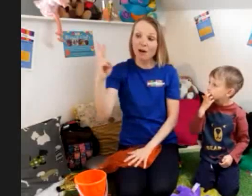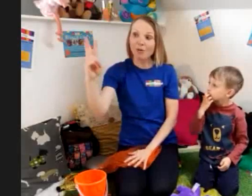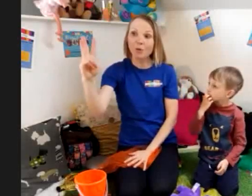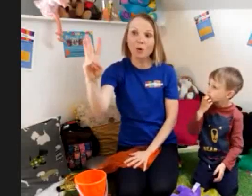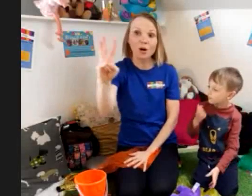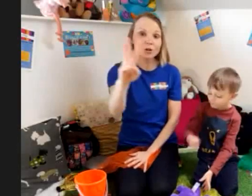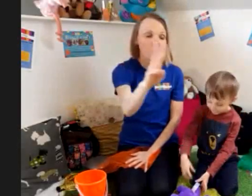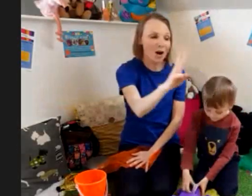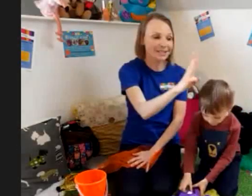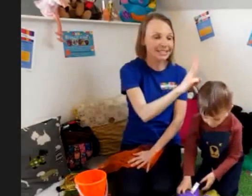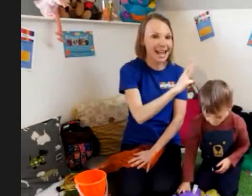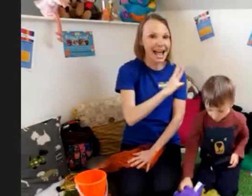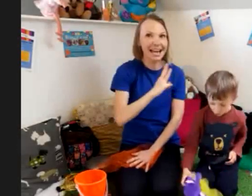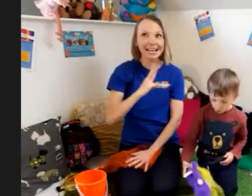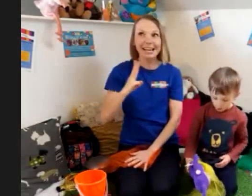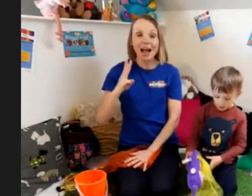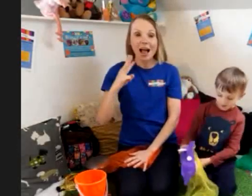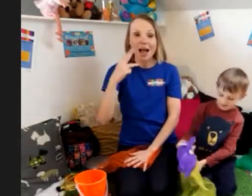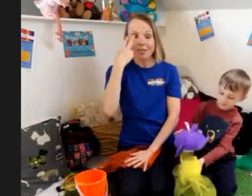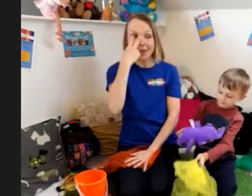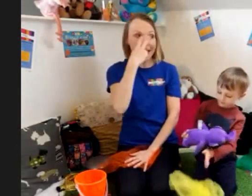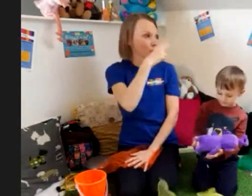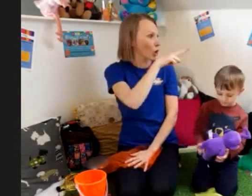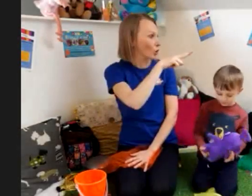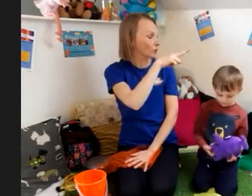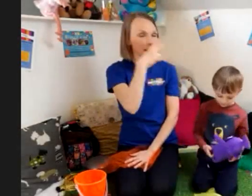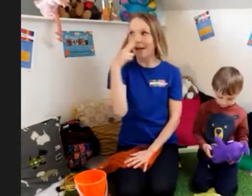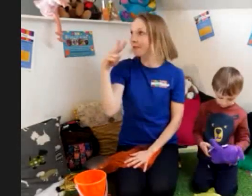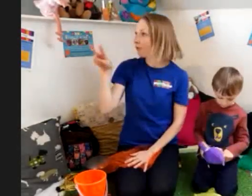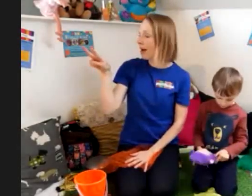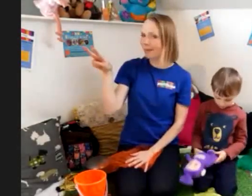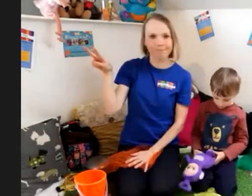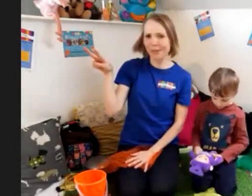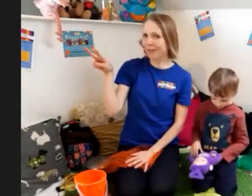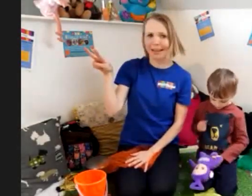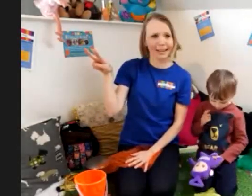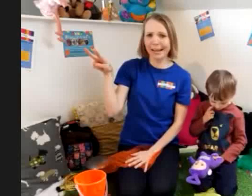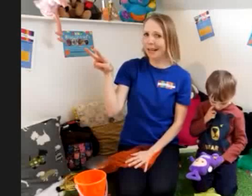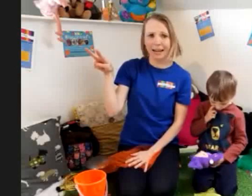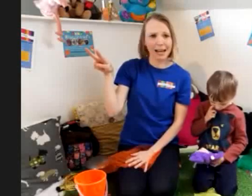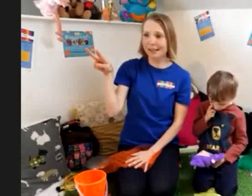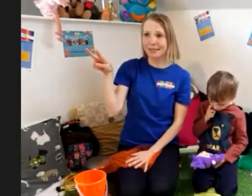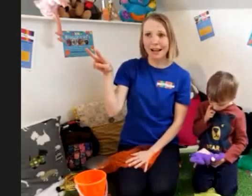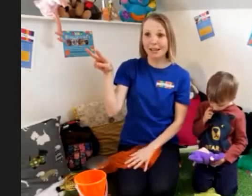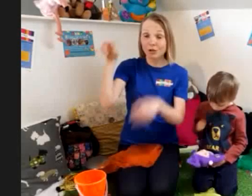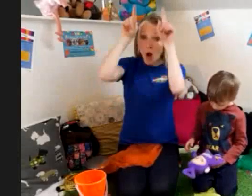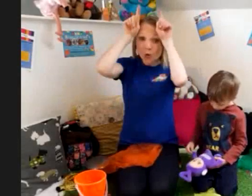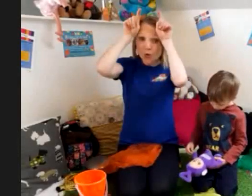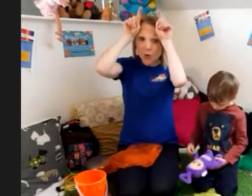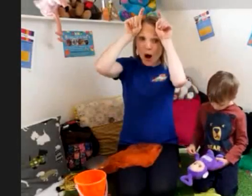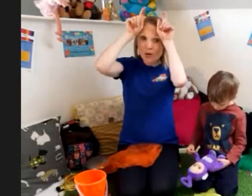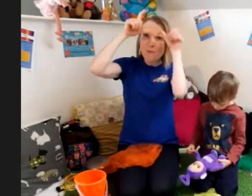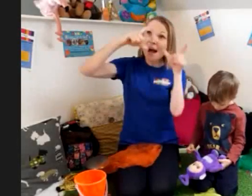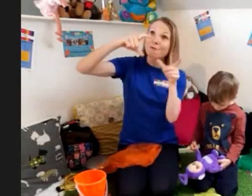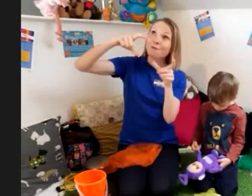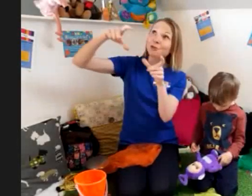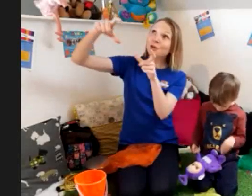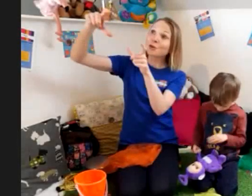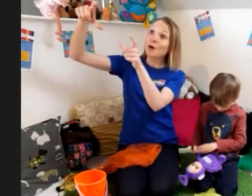the world one day. They looked left and right, but they didn't like the sight, so one man flew away. He's gone! How